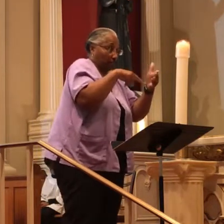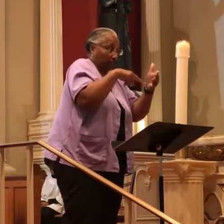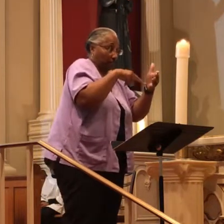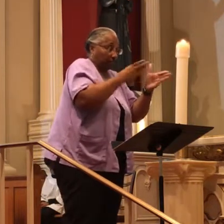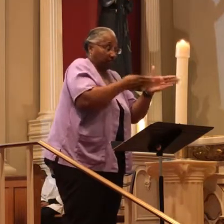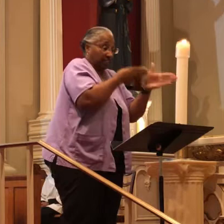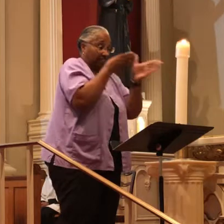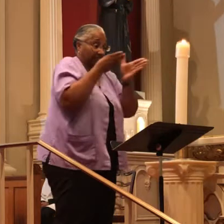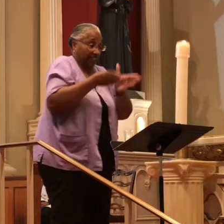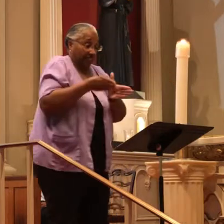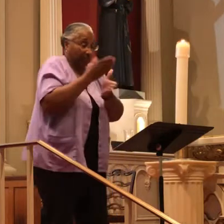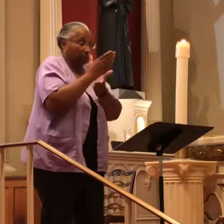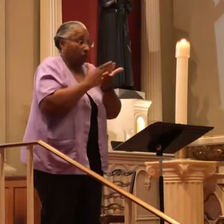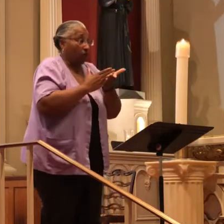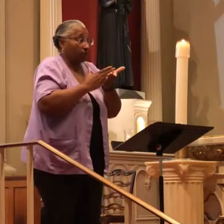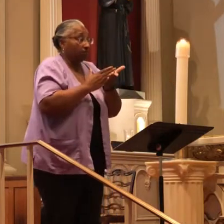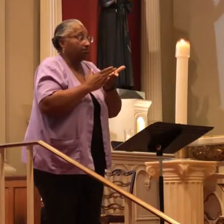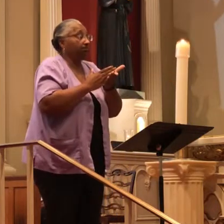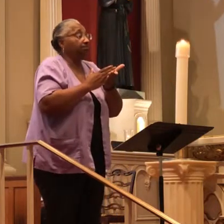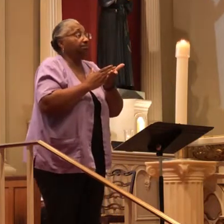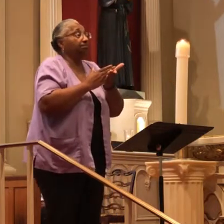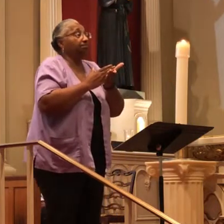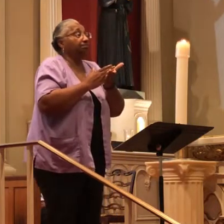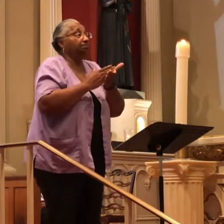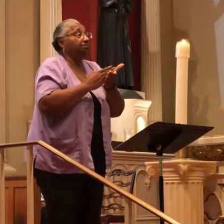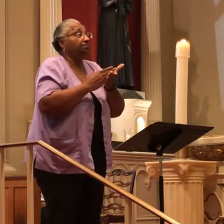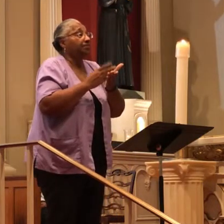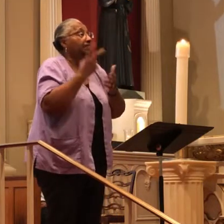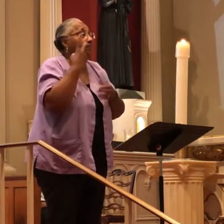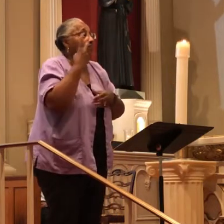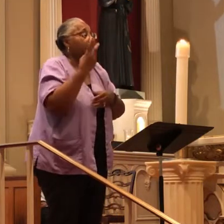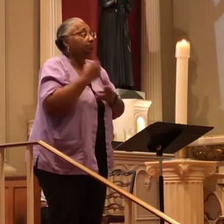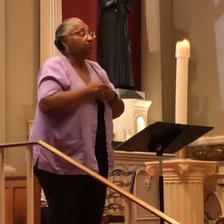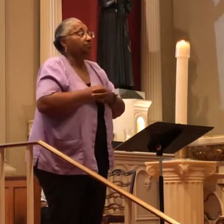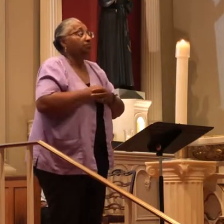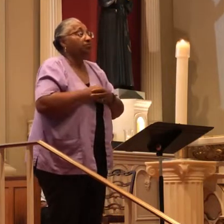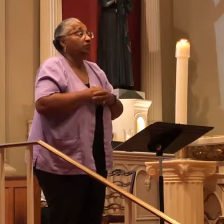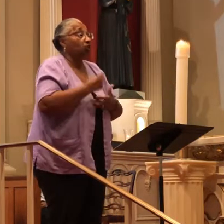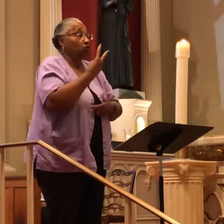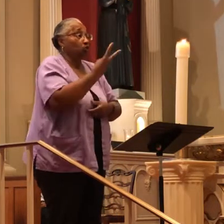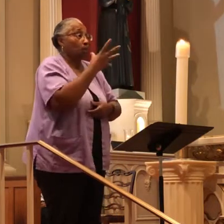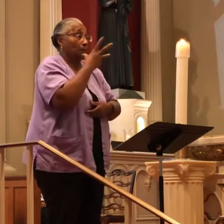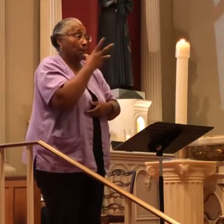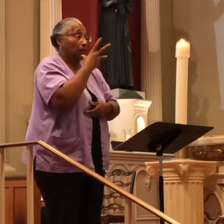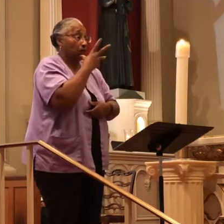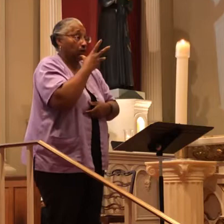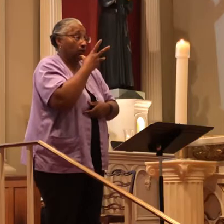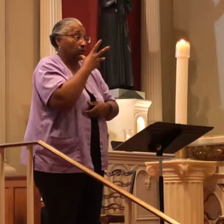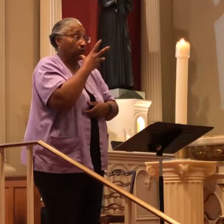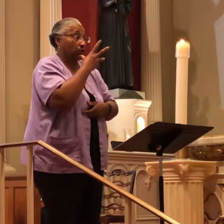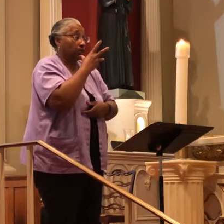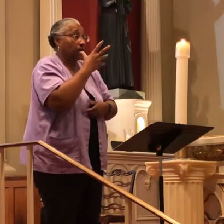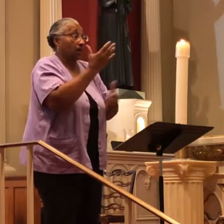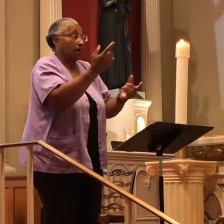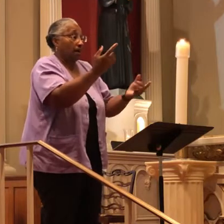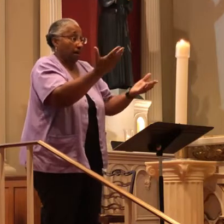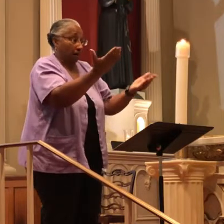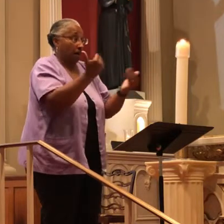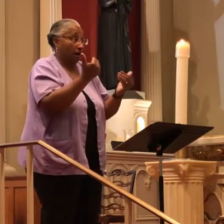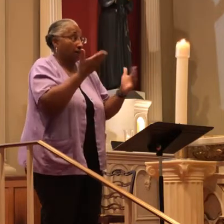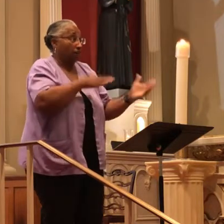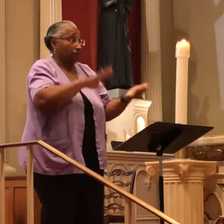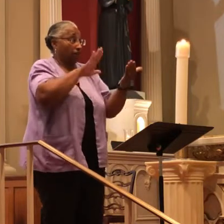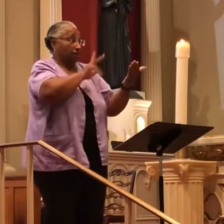is that scene when two mothers come to Solomon because they are fighting over whose